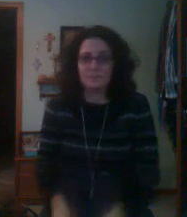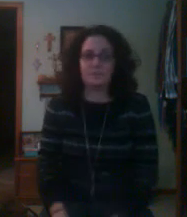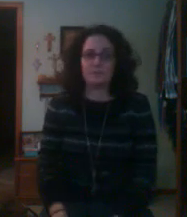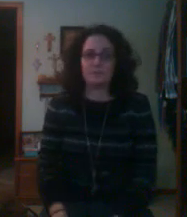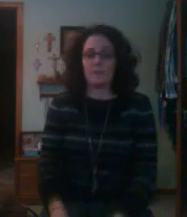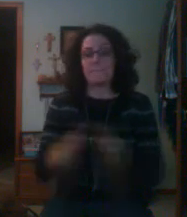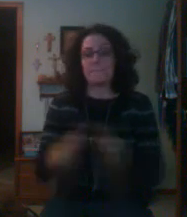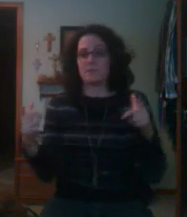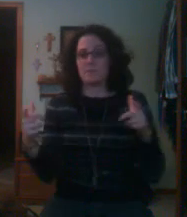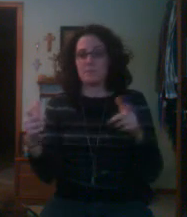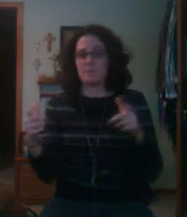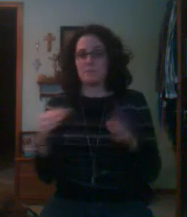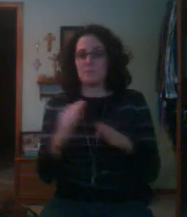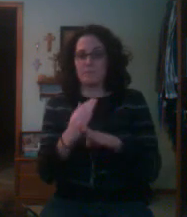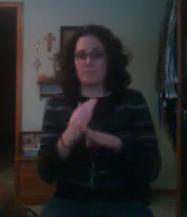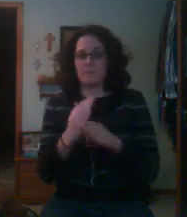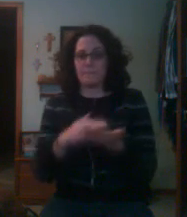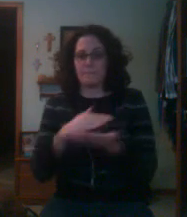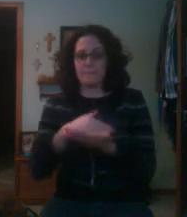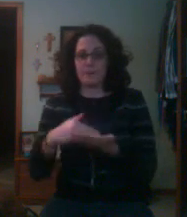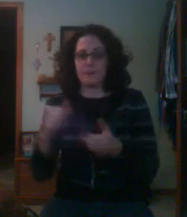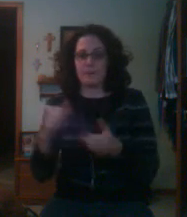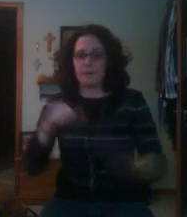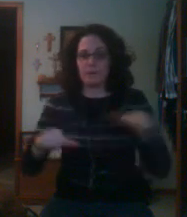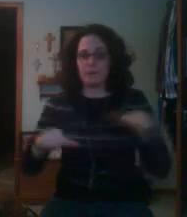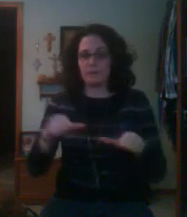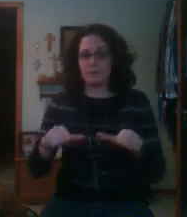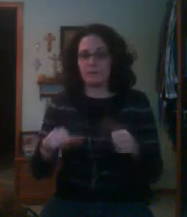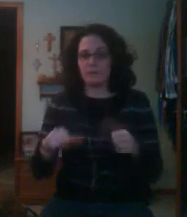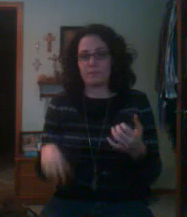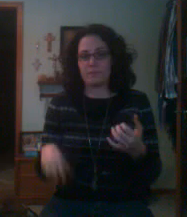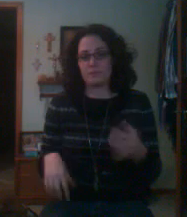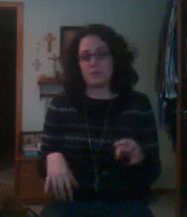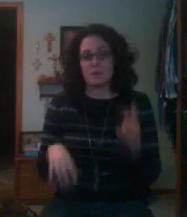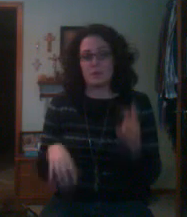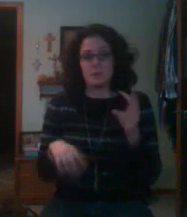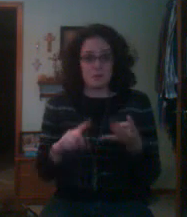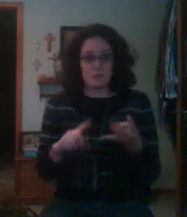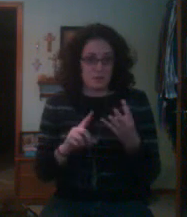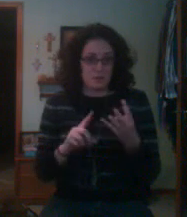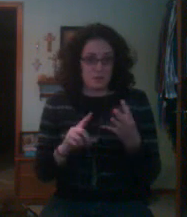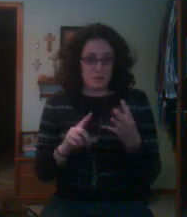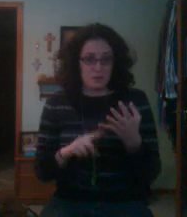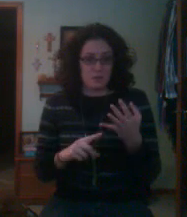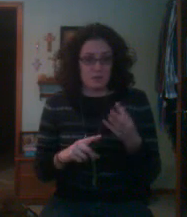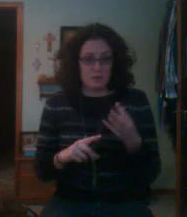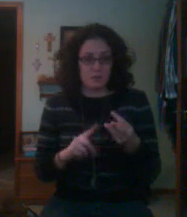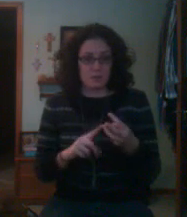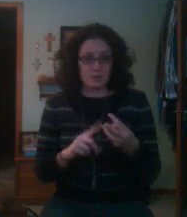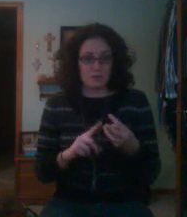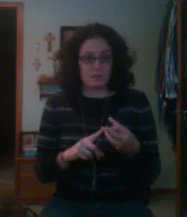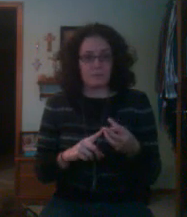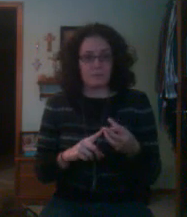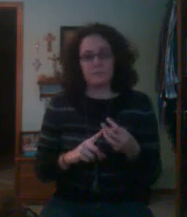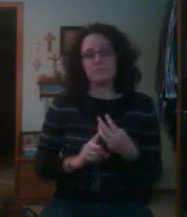Step six is analyzing and reporting your results. Usually you can put your results in a table or in a graph. So I made this graph and this